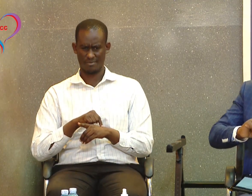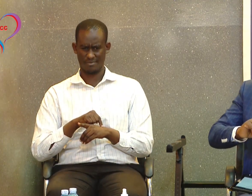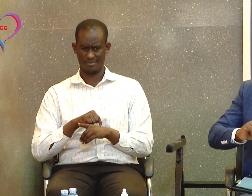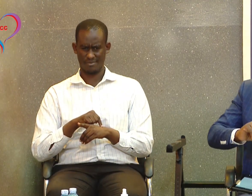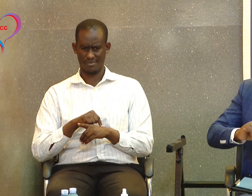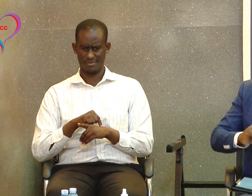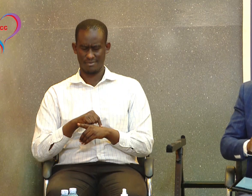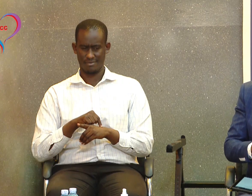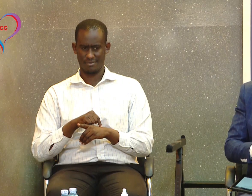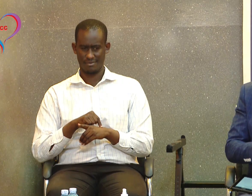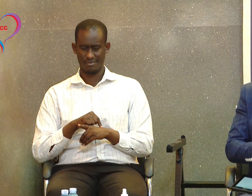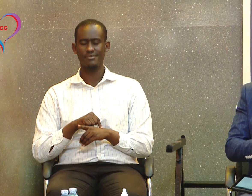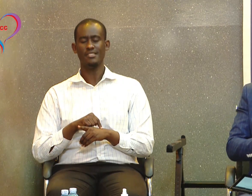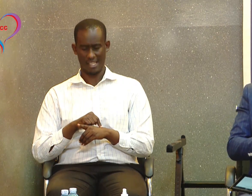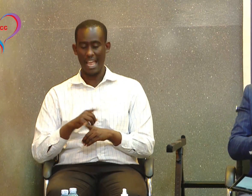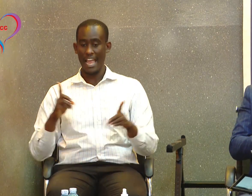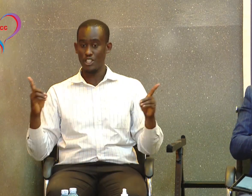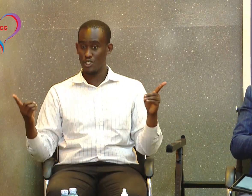that time that you need to find out